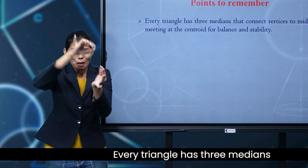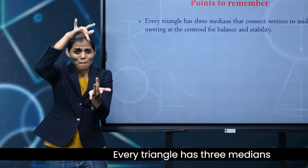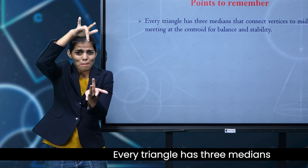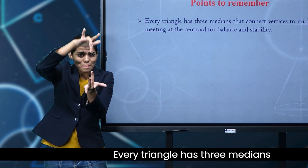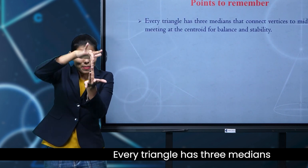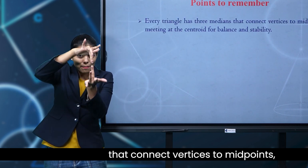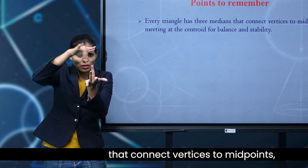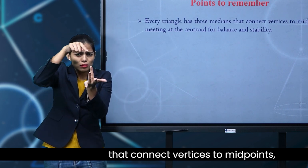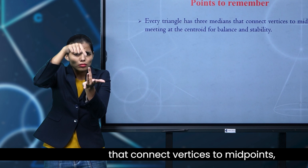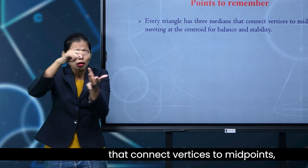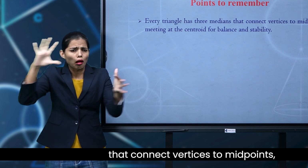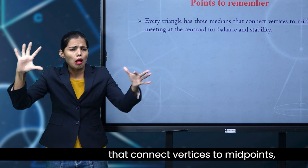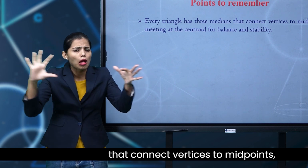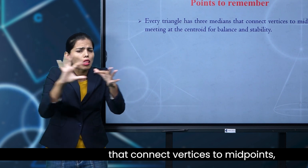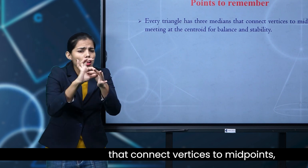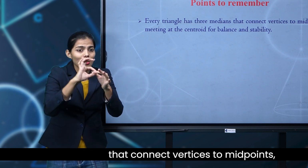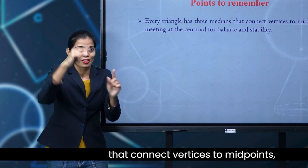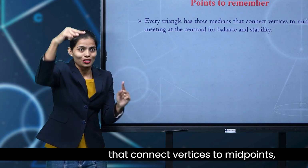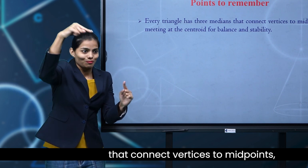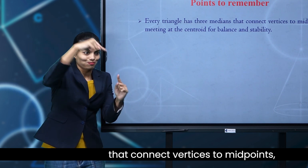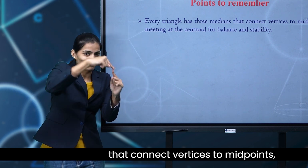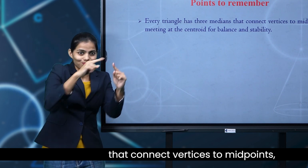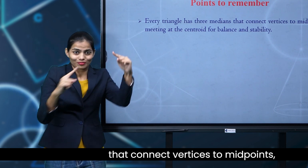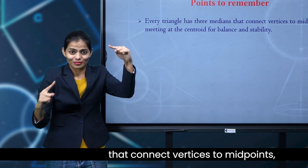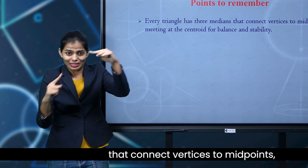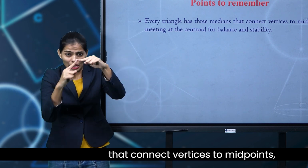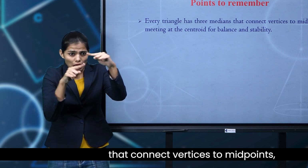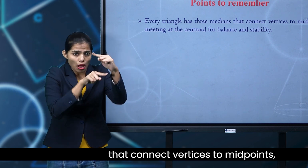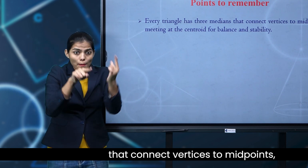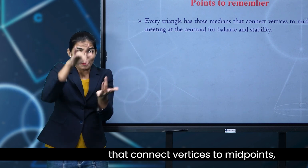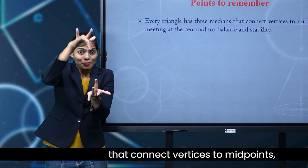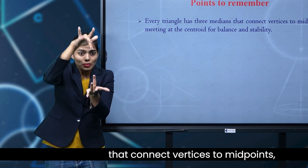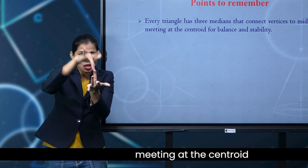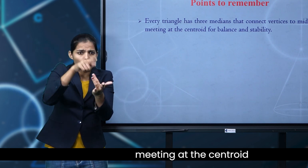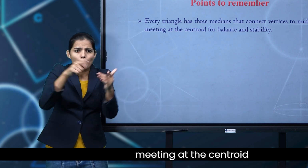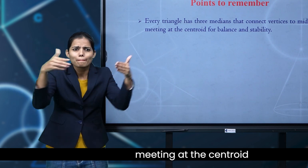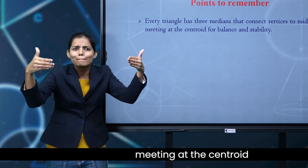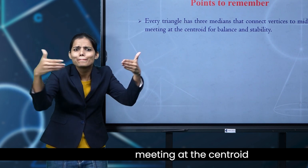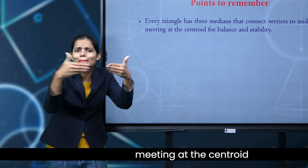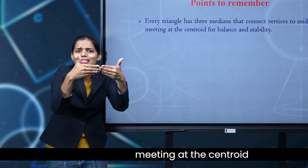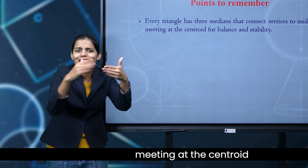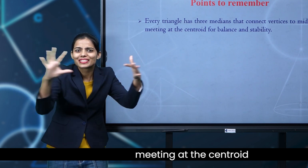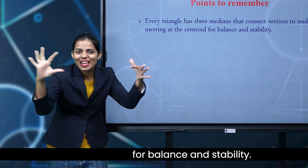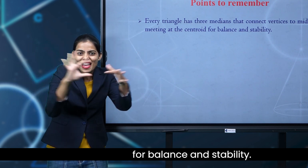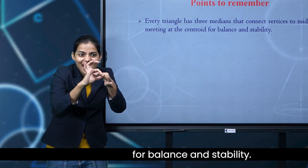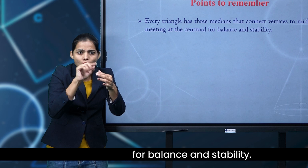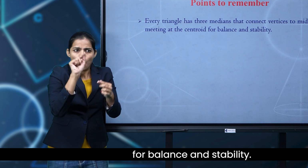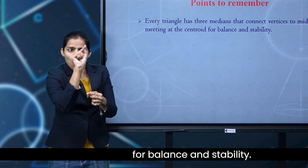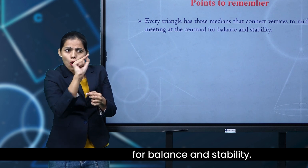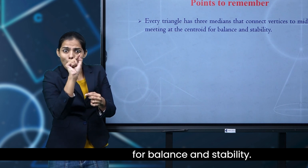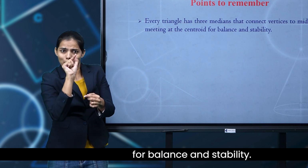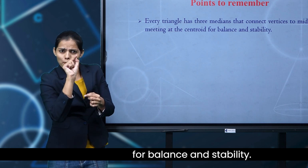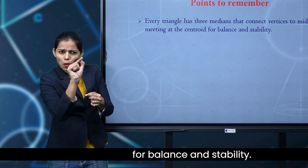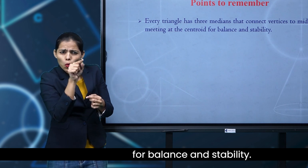medians that connect vertices to midpoints, meeting at the centroid for balance and stability.